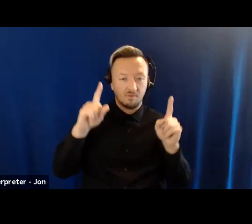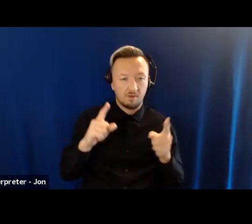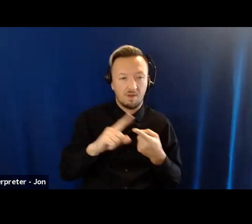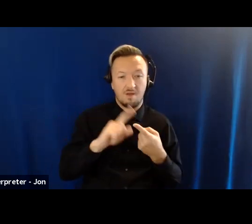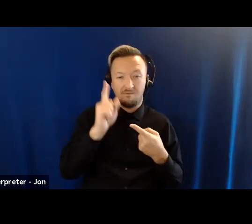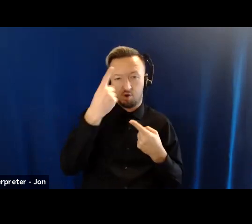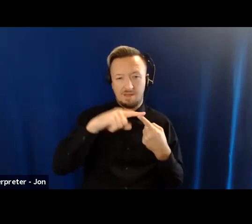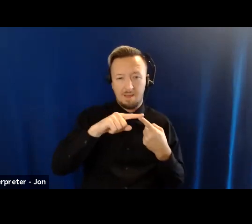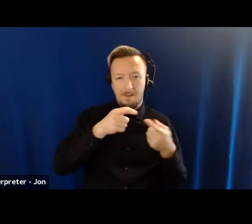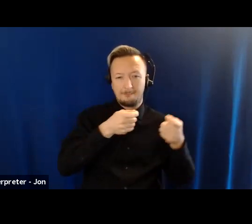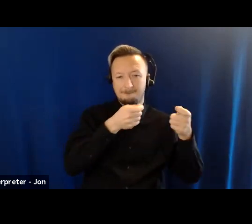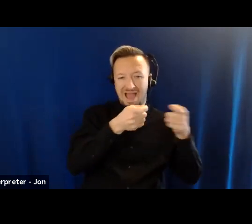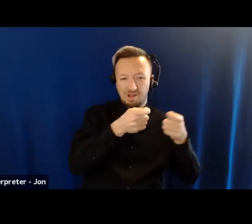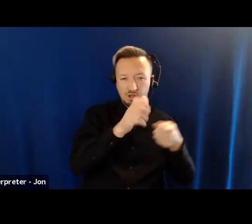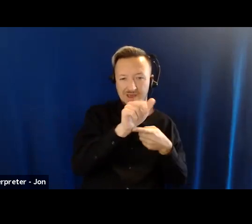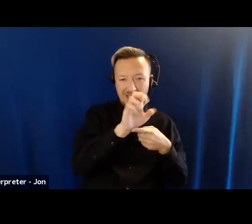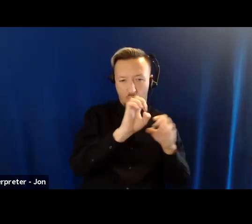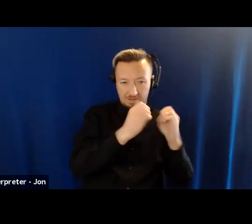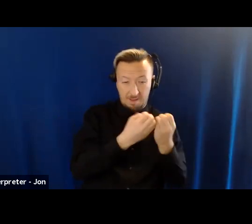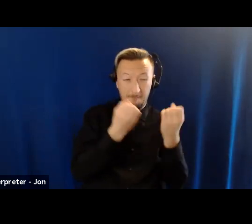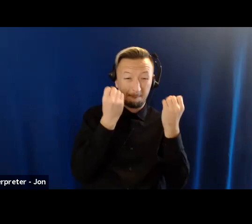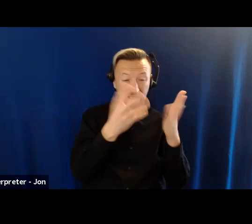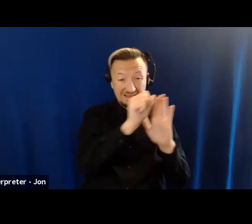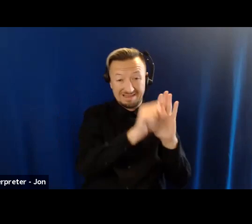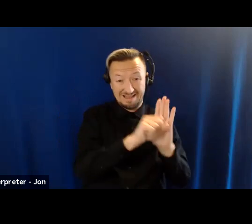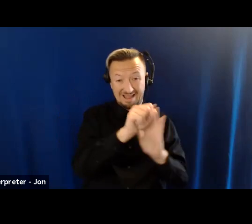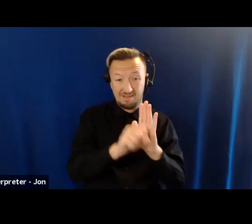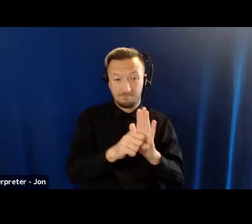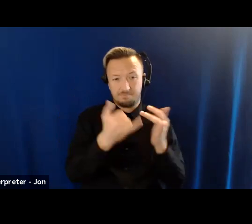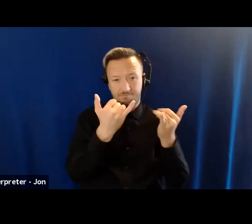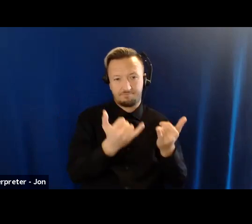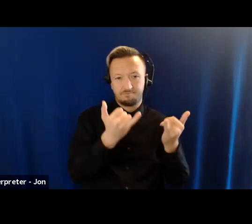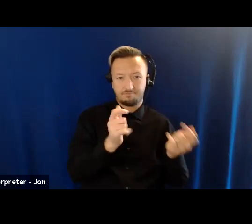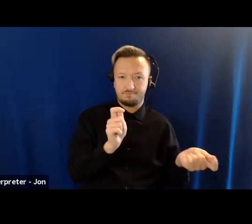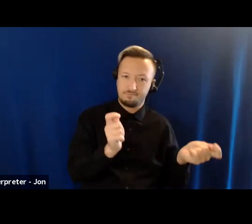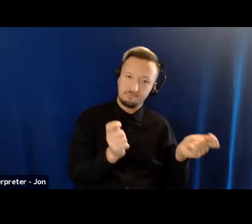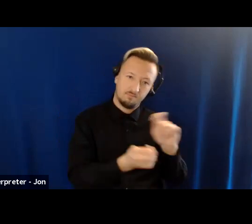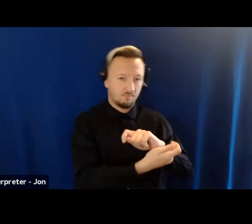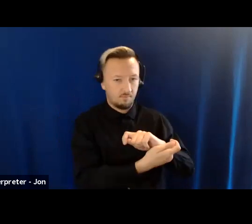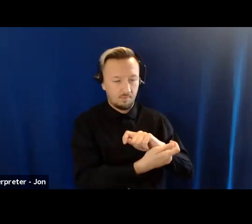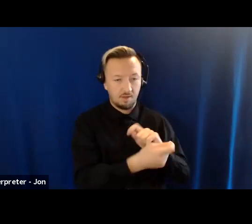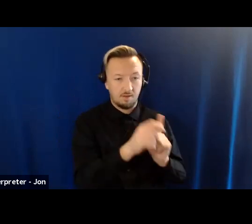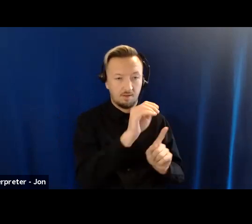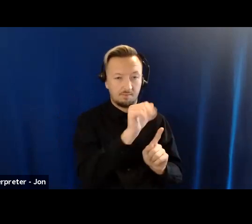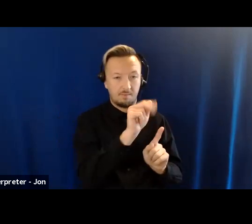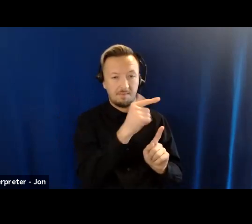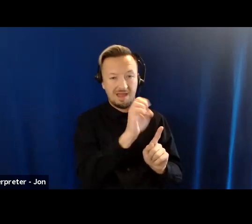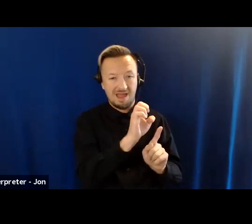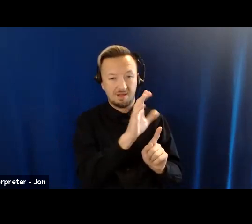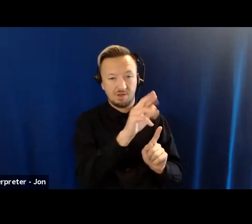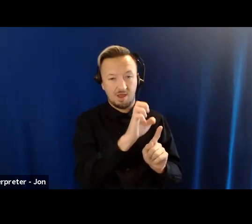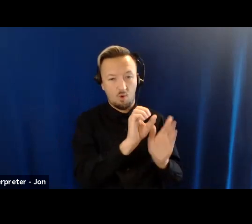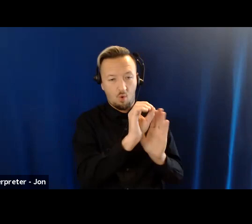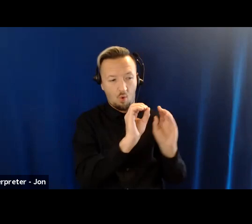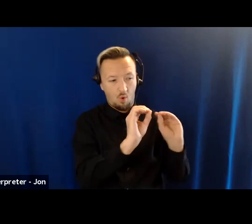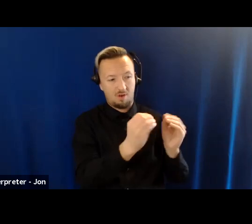care organizations. I know many of our states are either going through a transition of having managed care organizations come into our